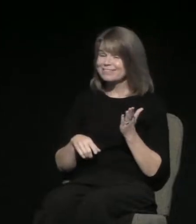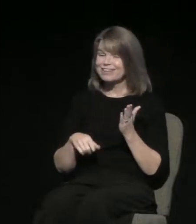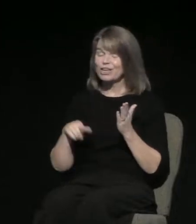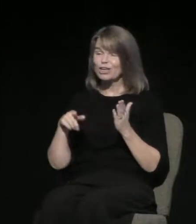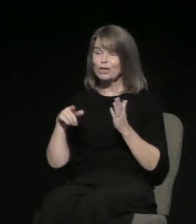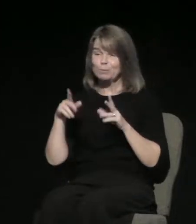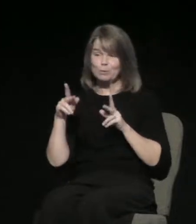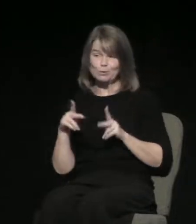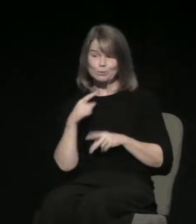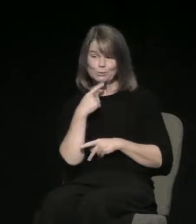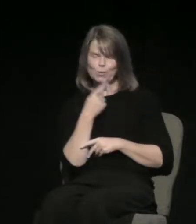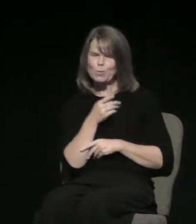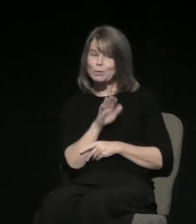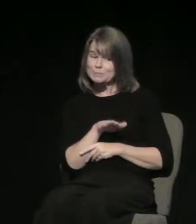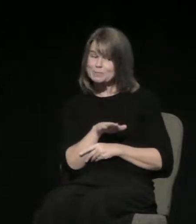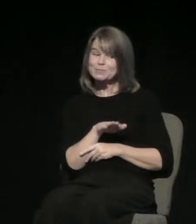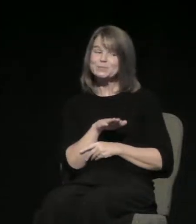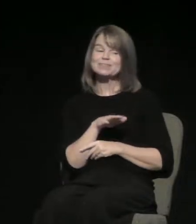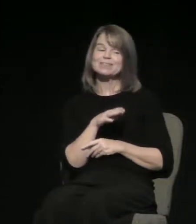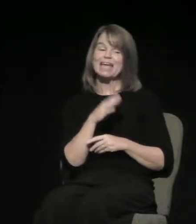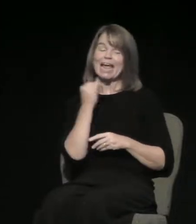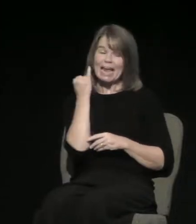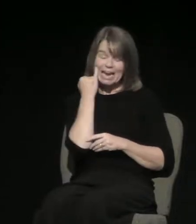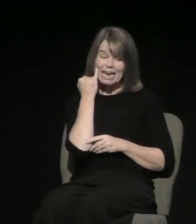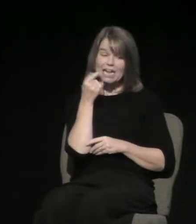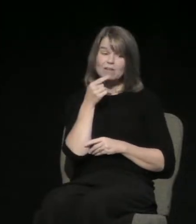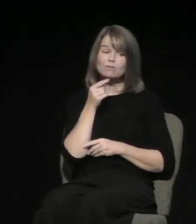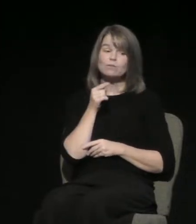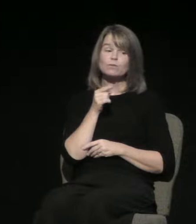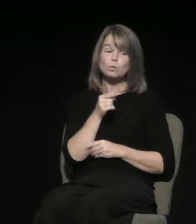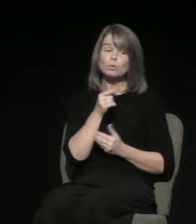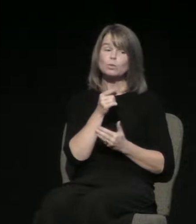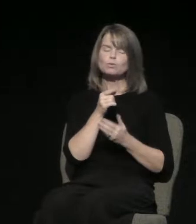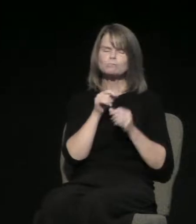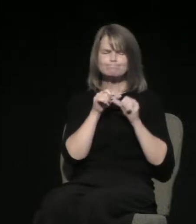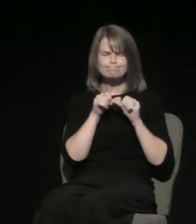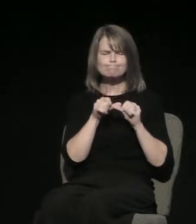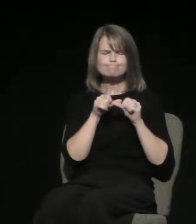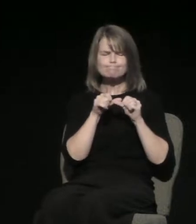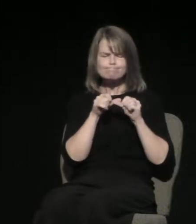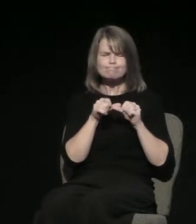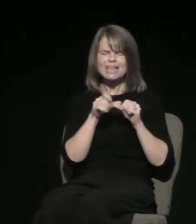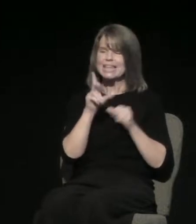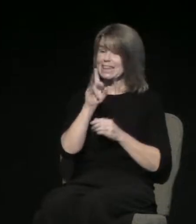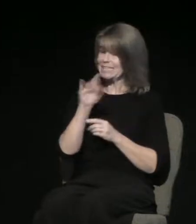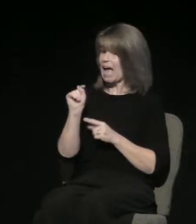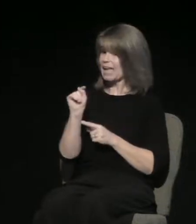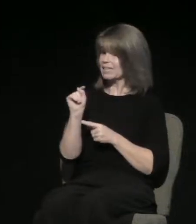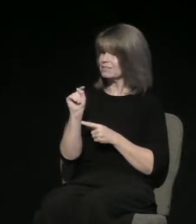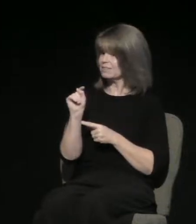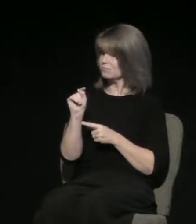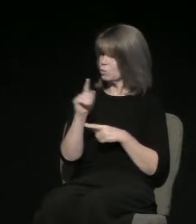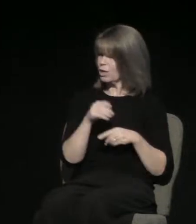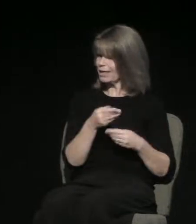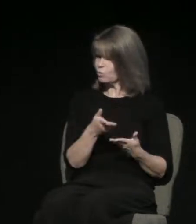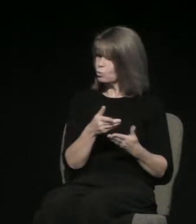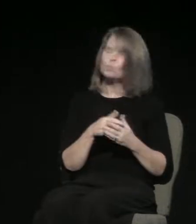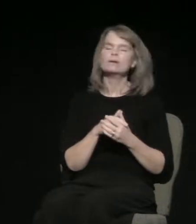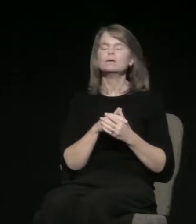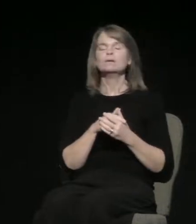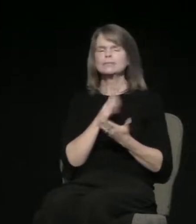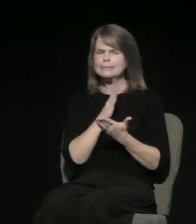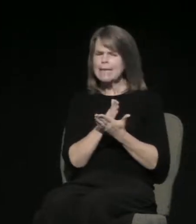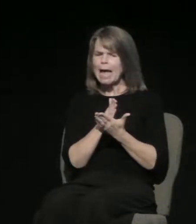And this Is what She told Him She said If you Will stick With the Diet that I'm Going to Give you